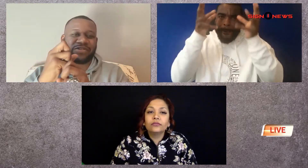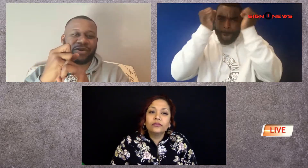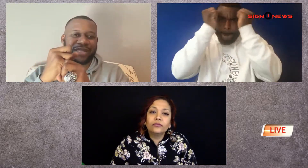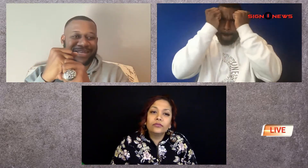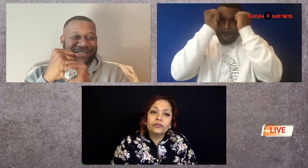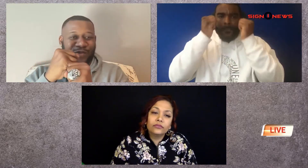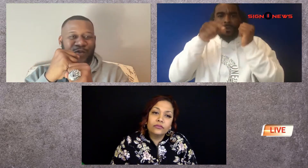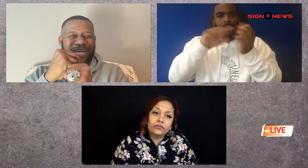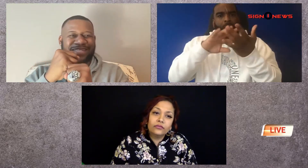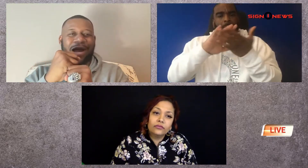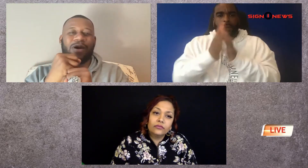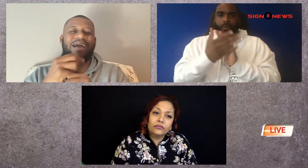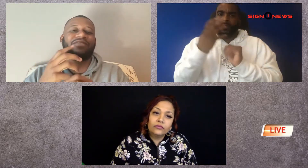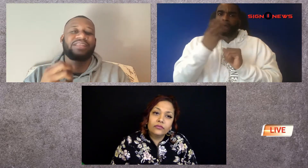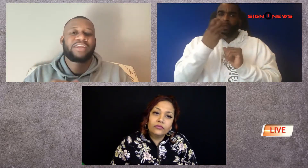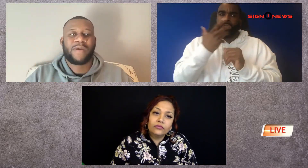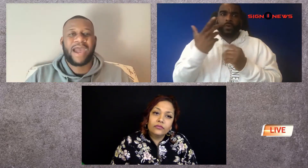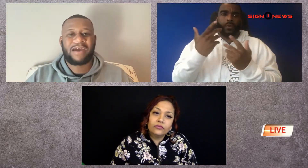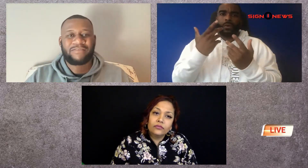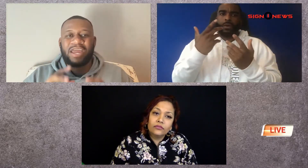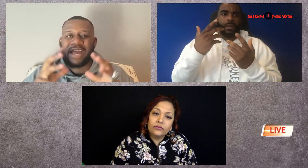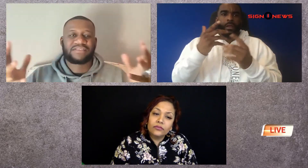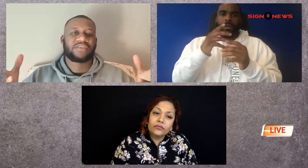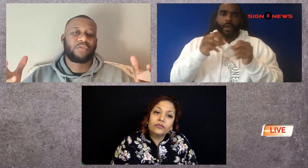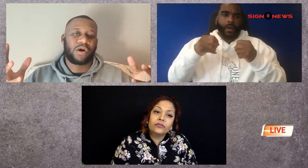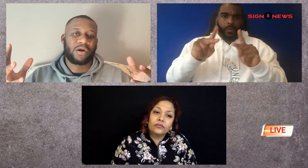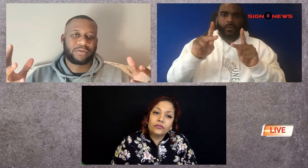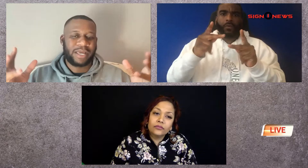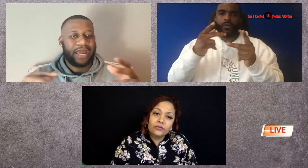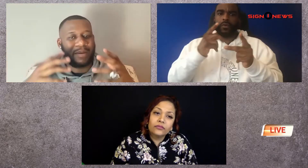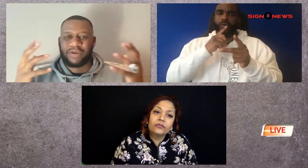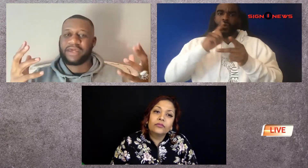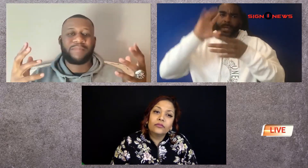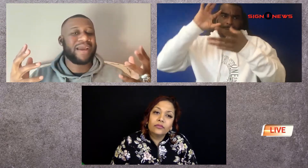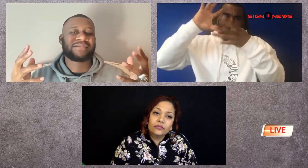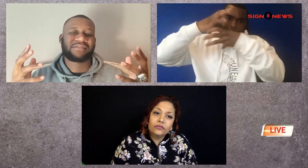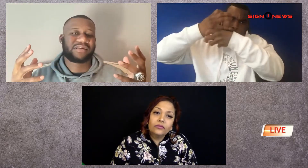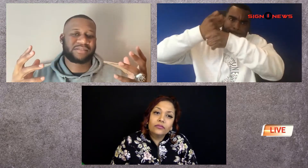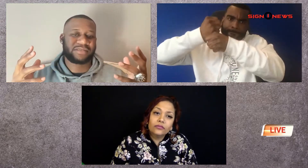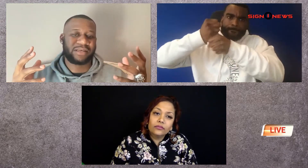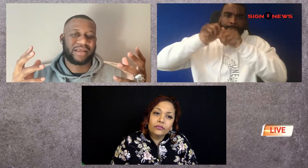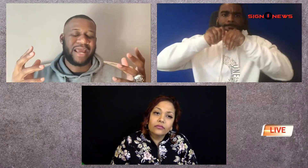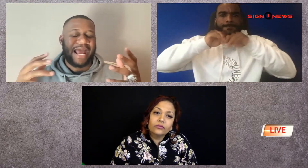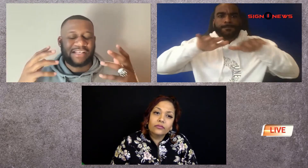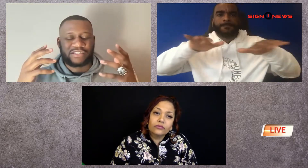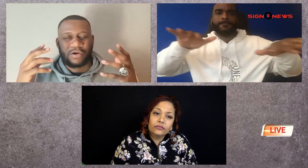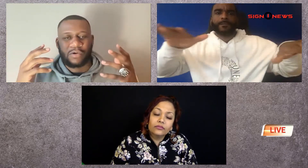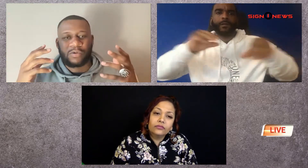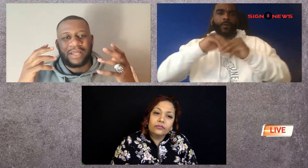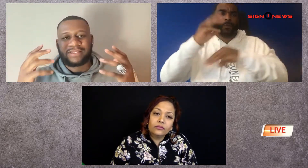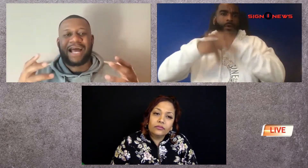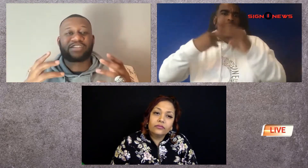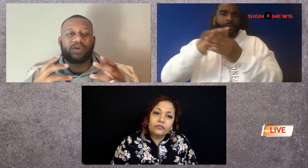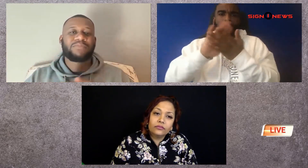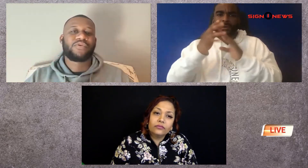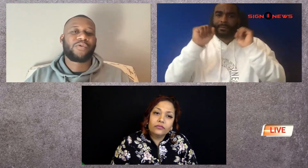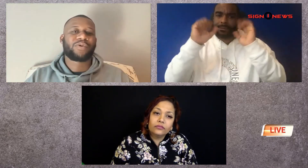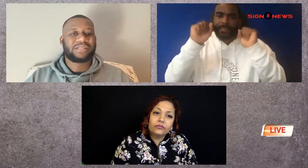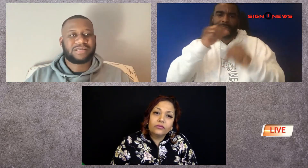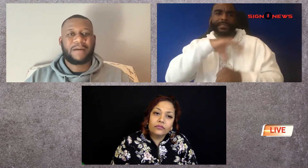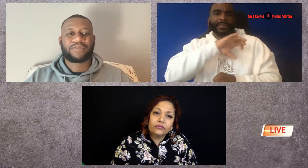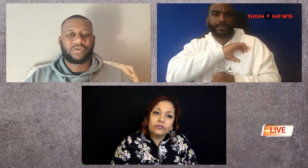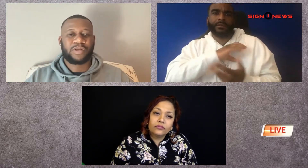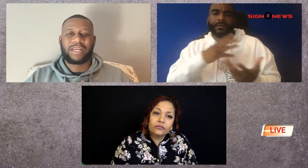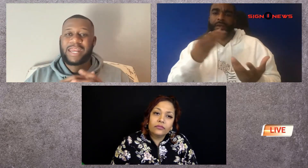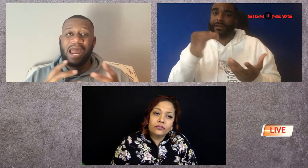sponge that you could then squeeze out everything you have into the world and be an amazing citizen. And so that's what I'm doing